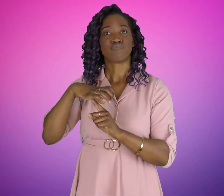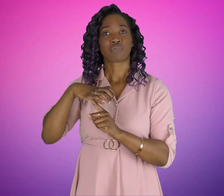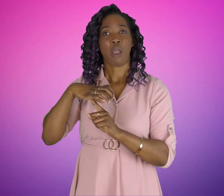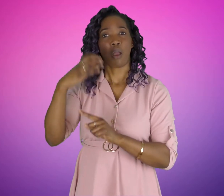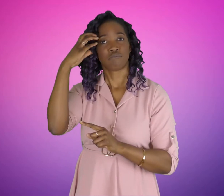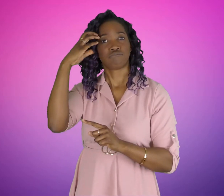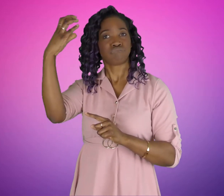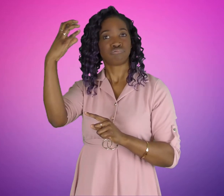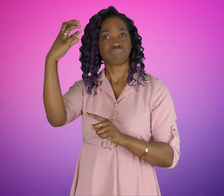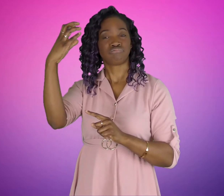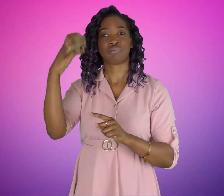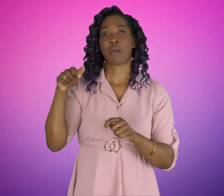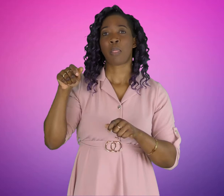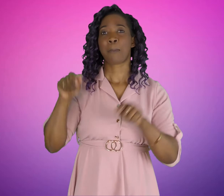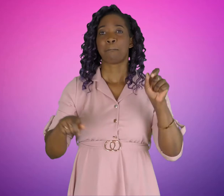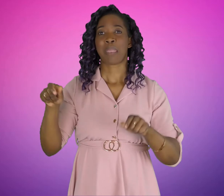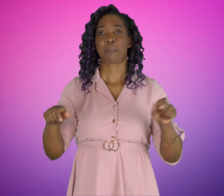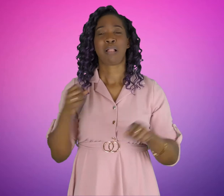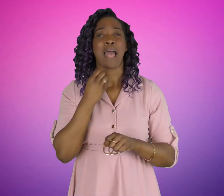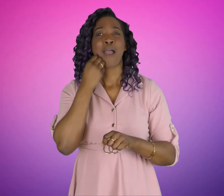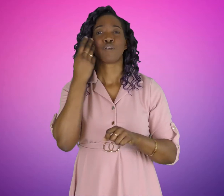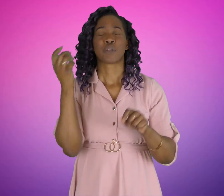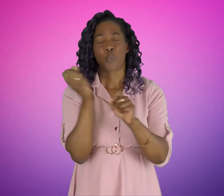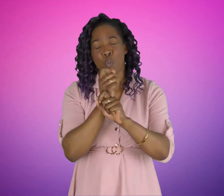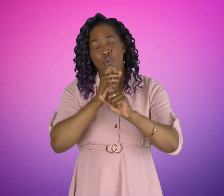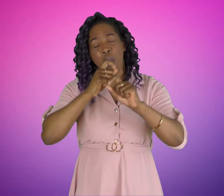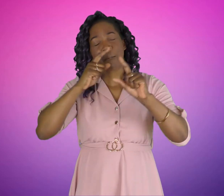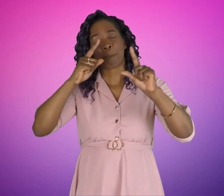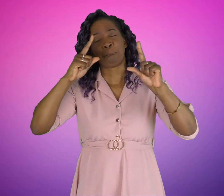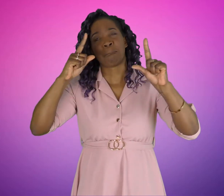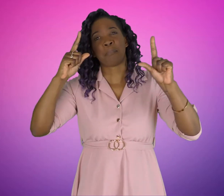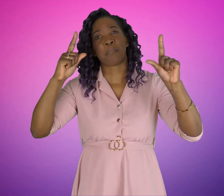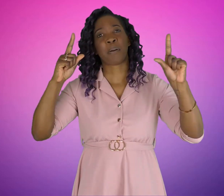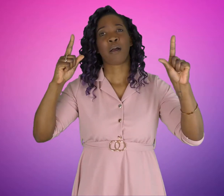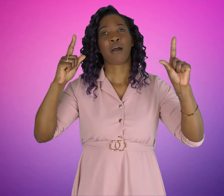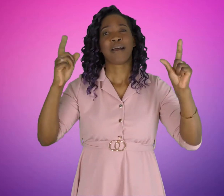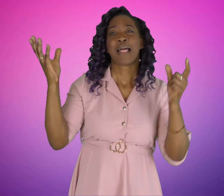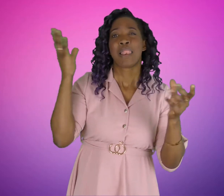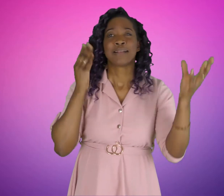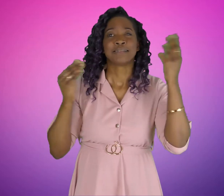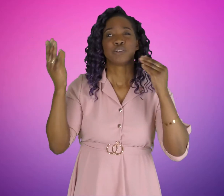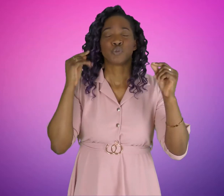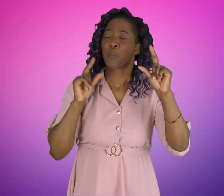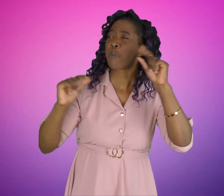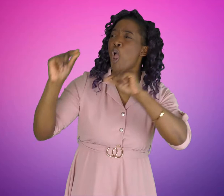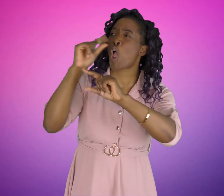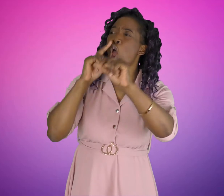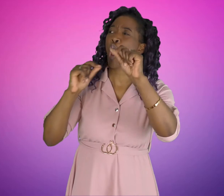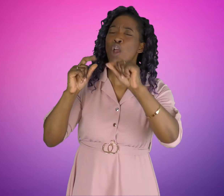by a prosperous and great emperor. The people of the city rose every morning to the sound of